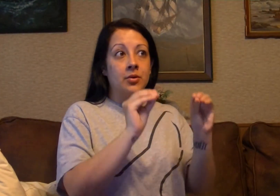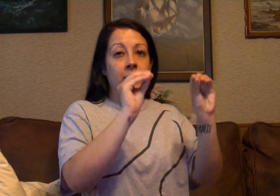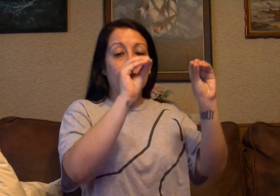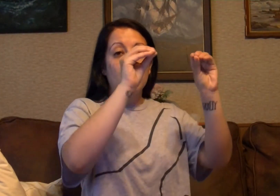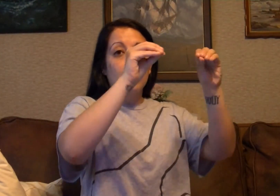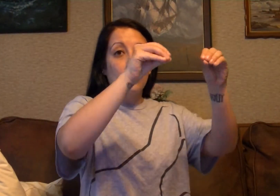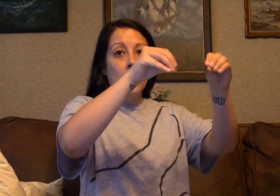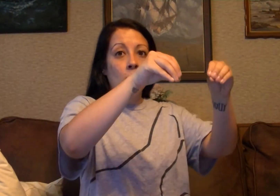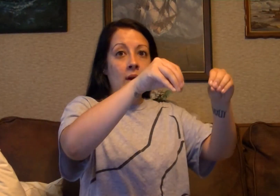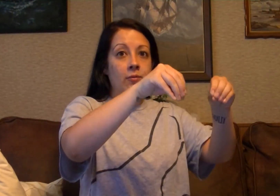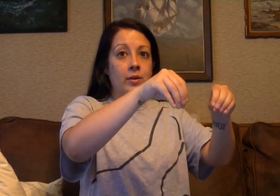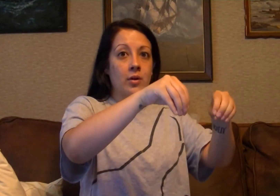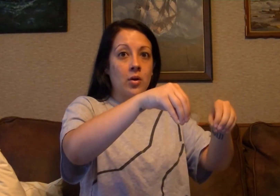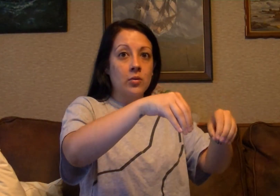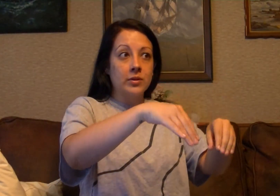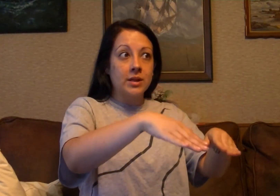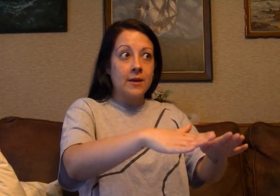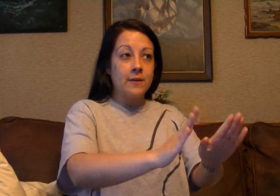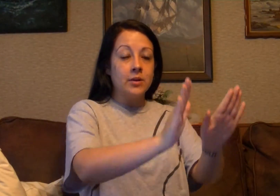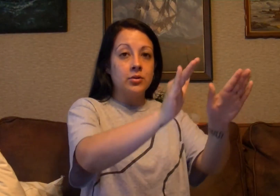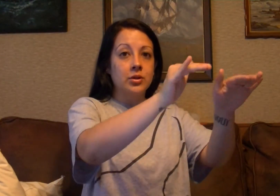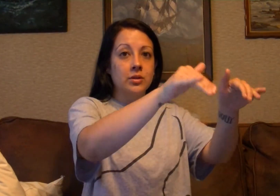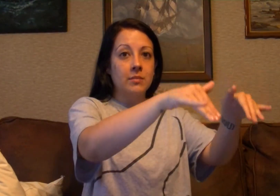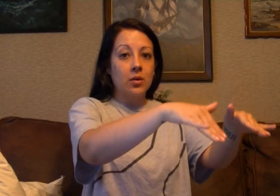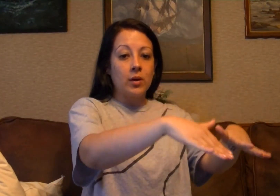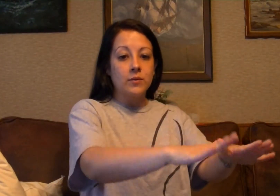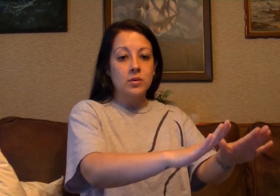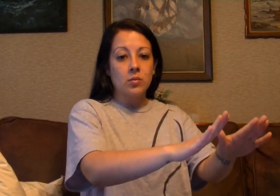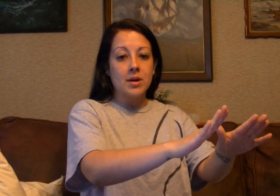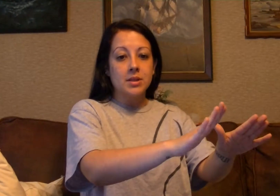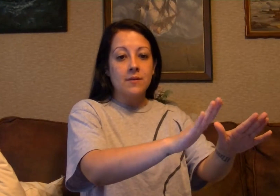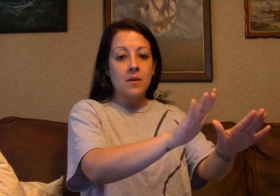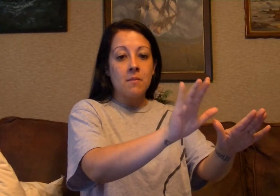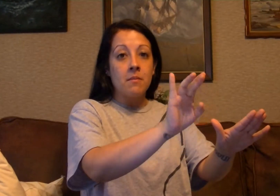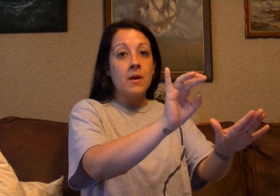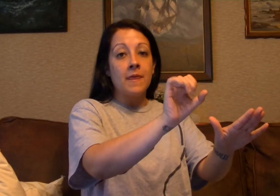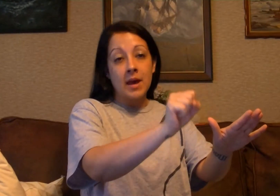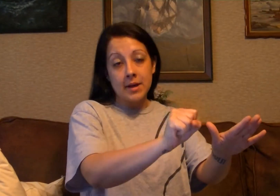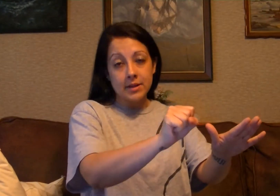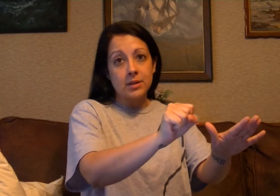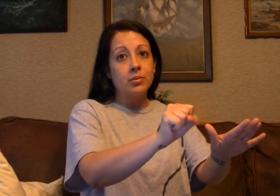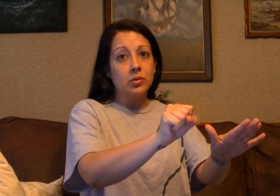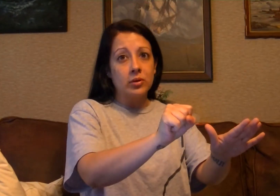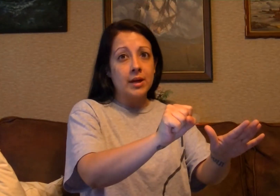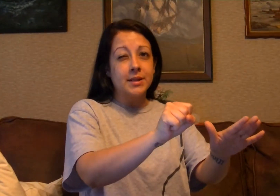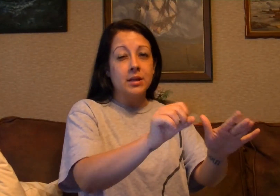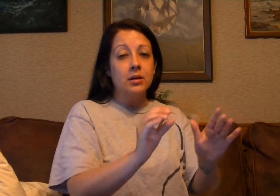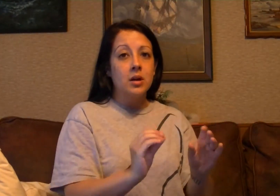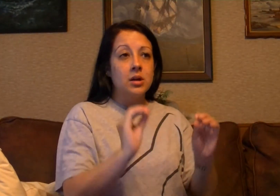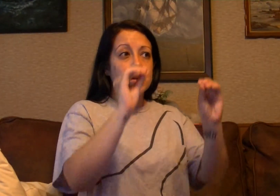go over one wave with O's, and then you just make waves with the rest of them, and the S to pluralize it.